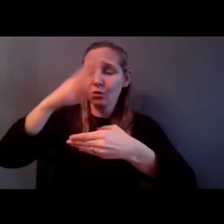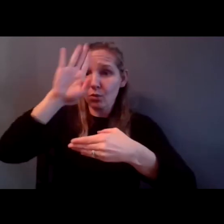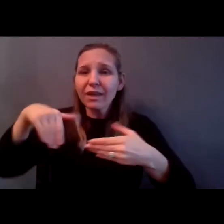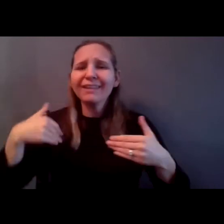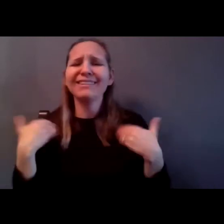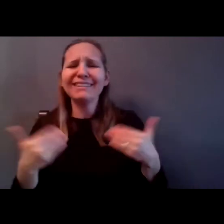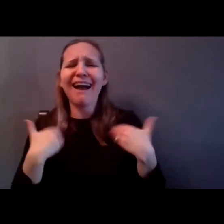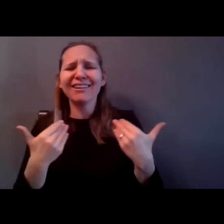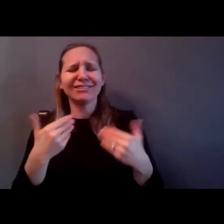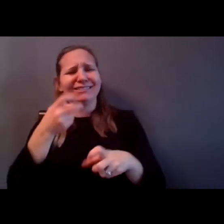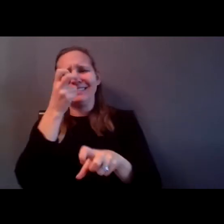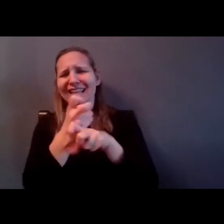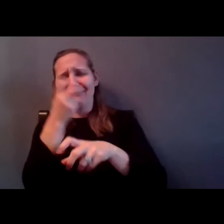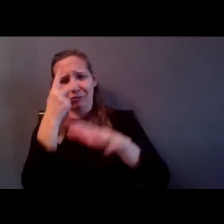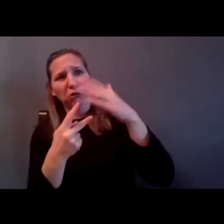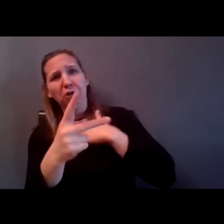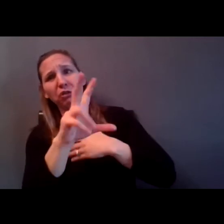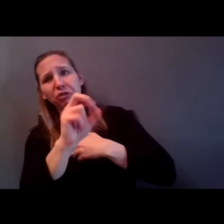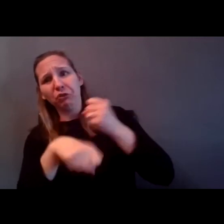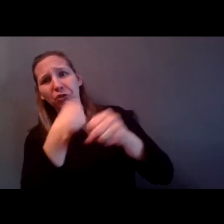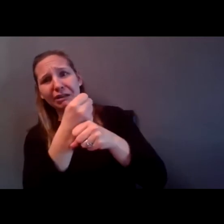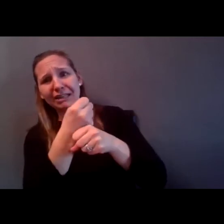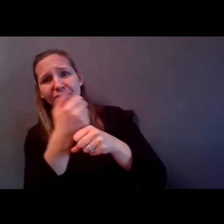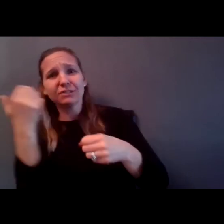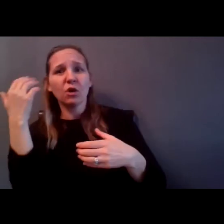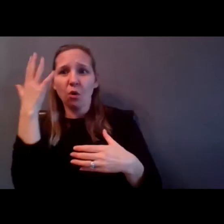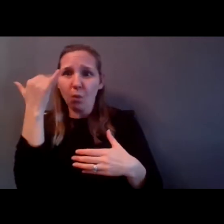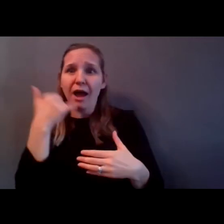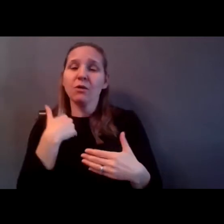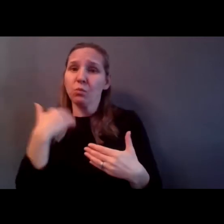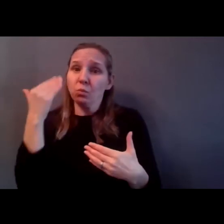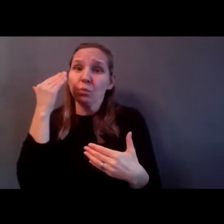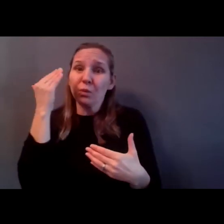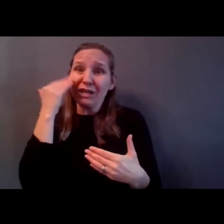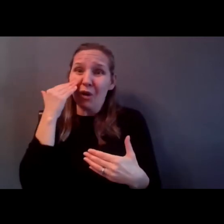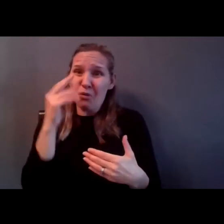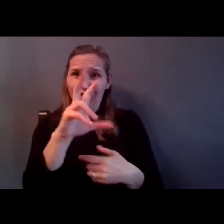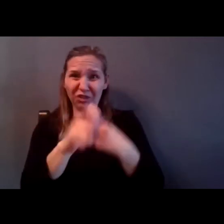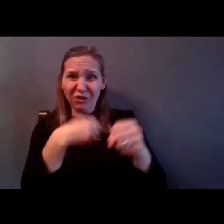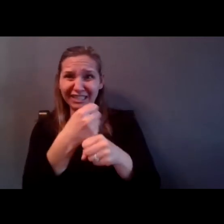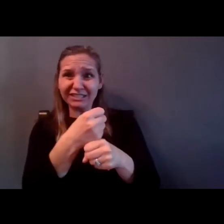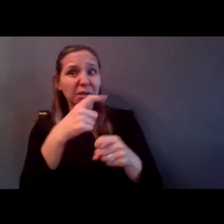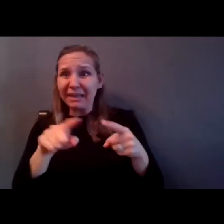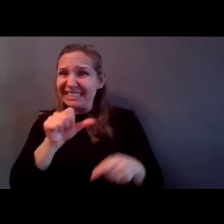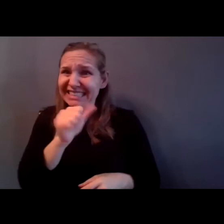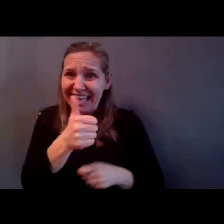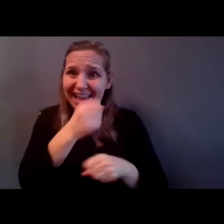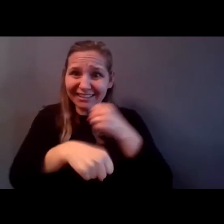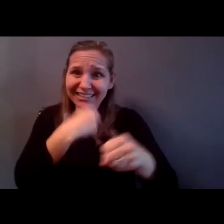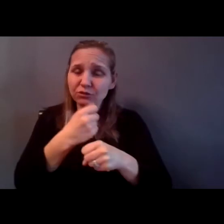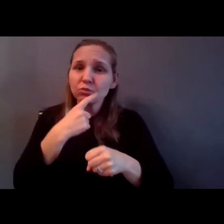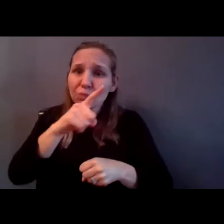about the next 30 years because we know just how much change needs to happen in the next 10 for us to even have a livable